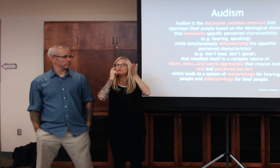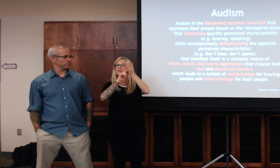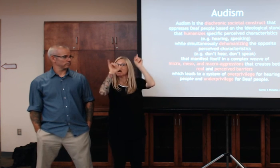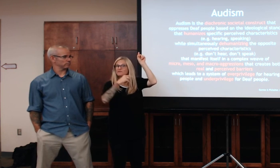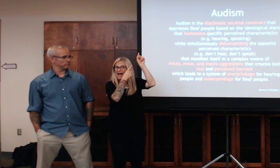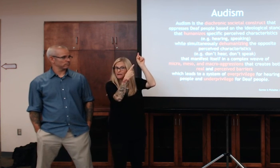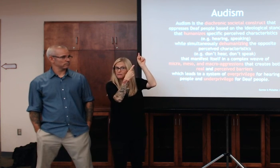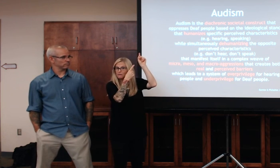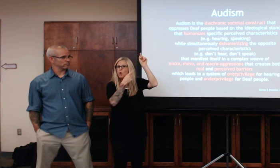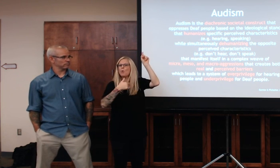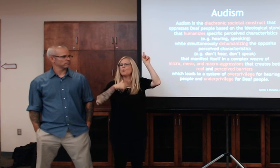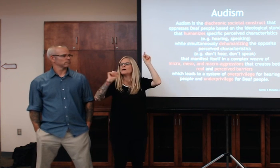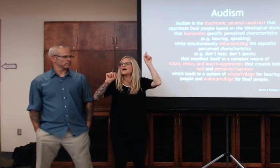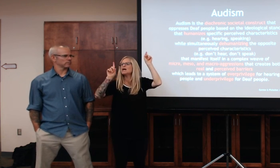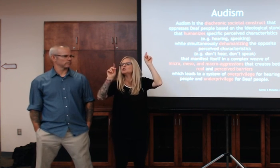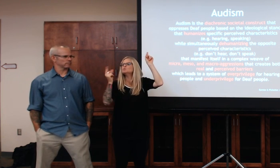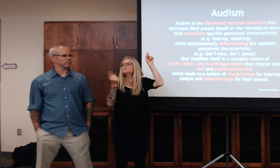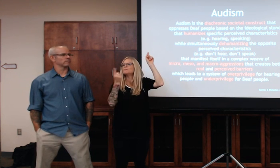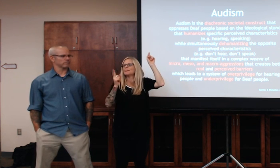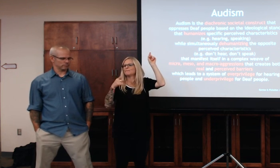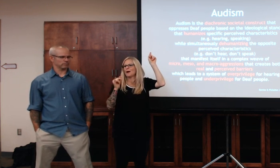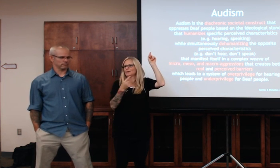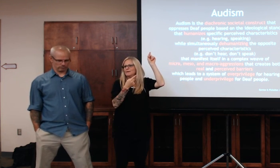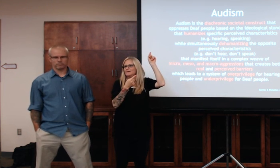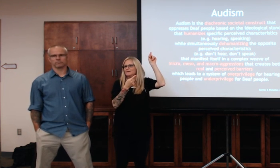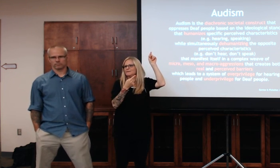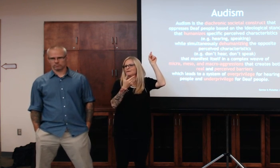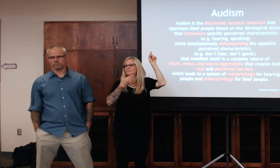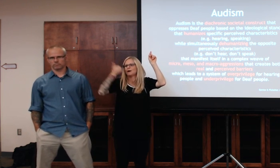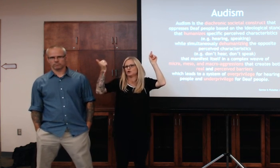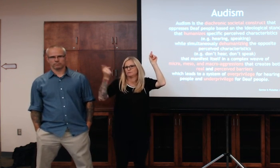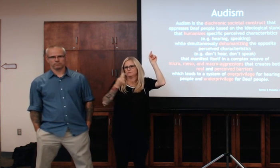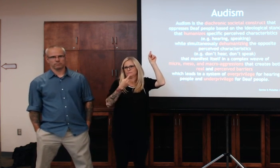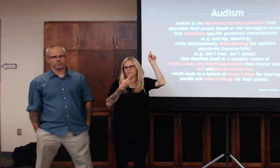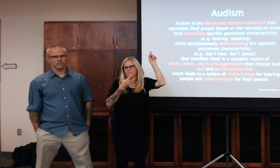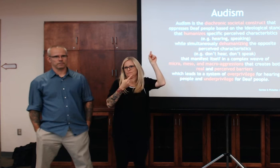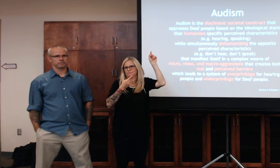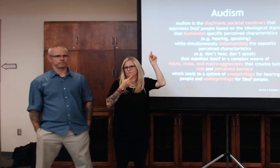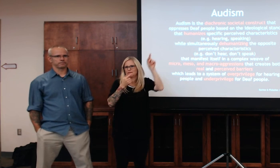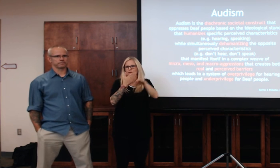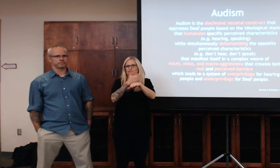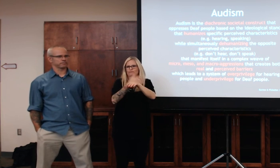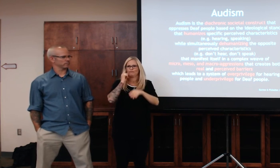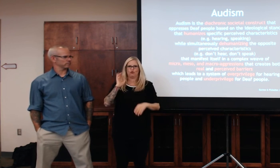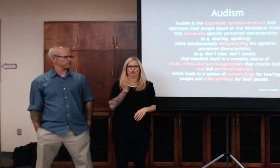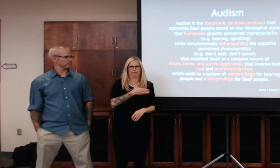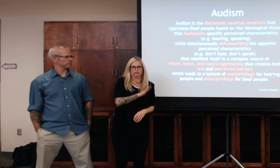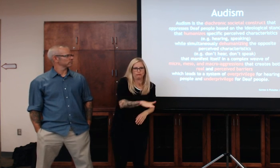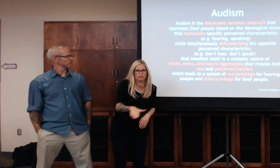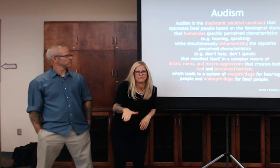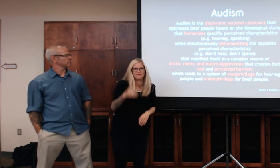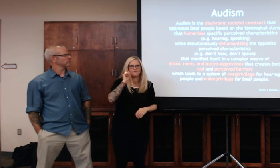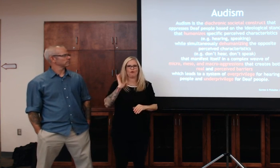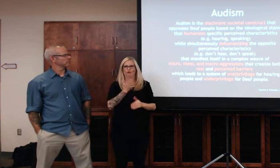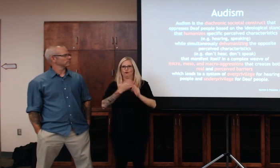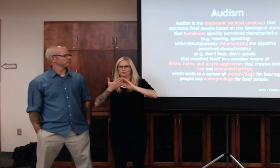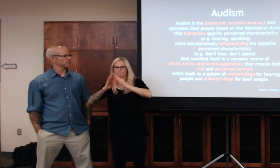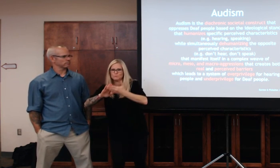we recognize that societal construct, we can do something about it. And that would make things better. And make those improvements for our children and for